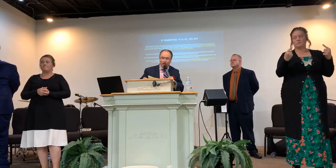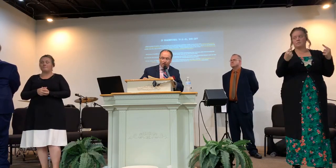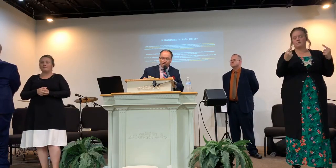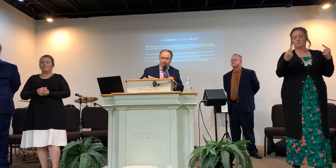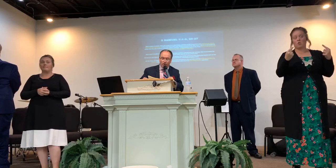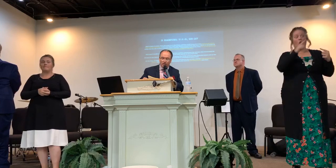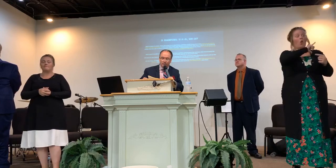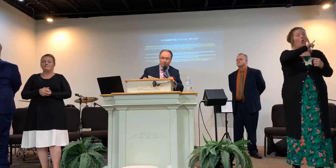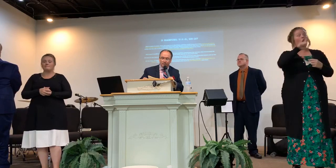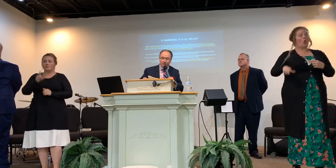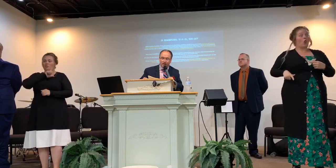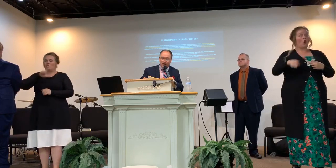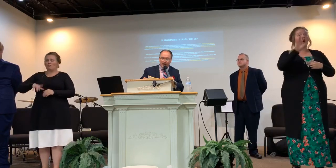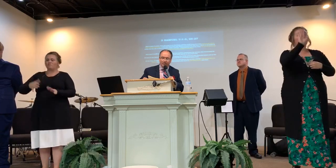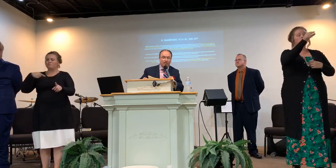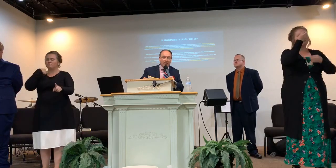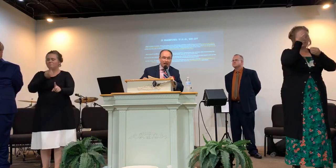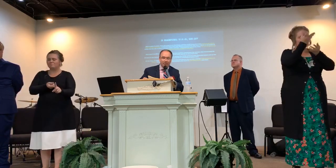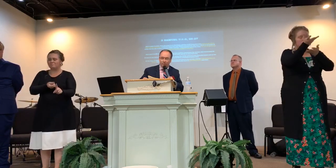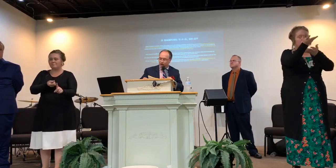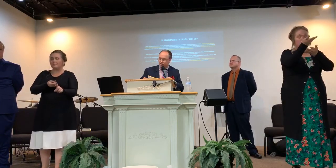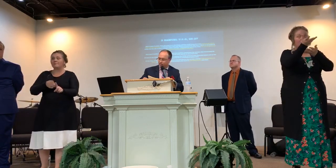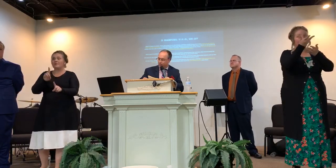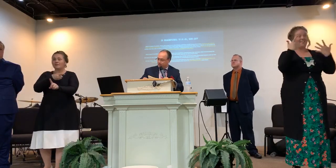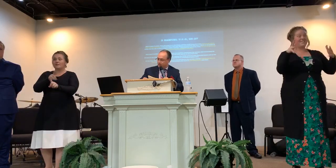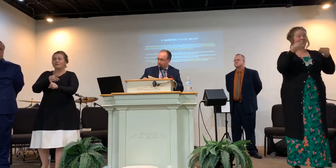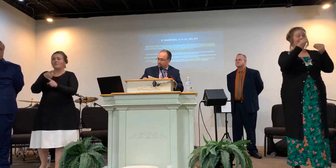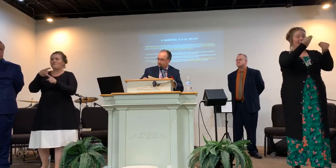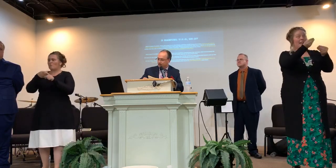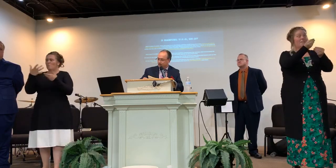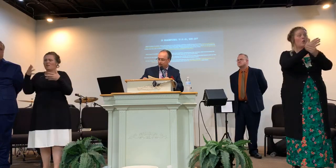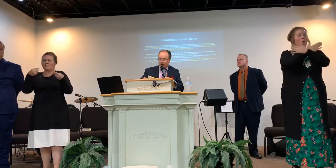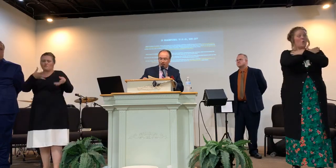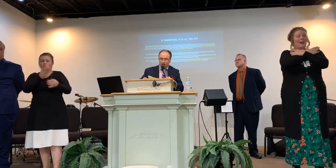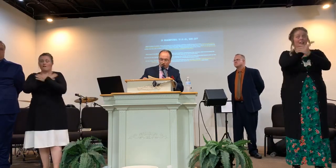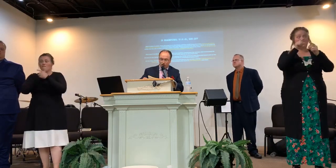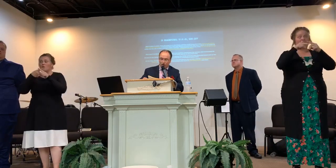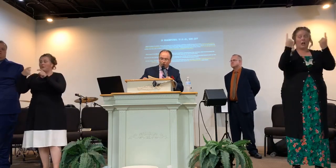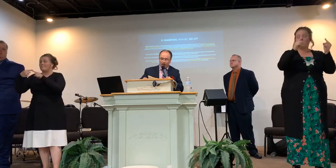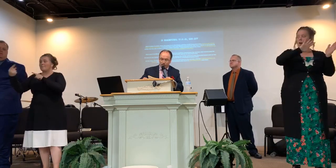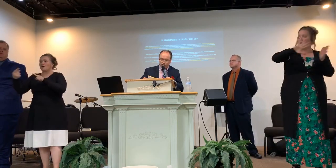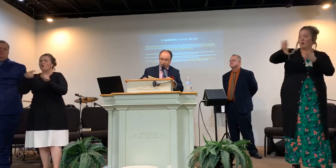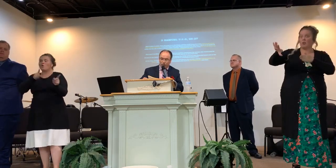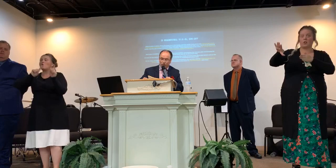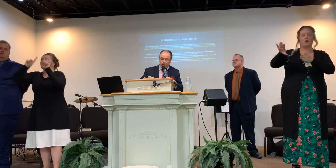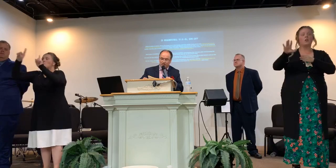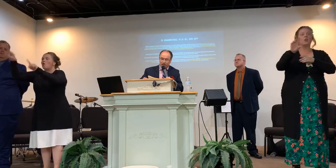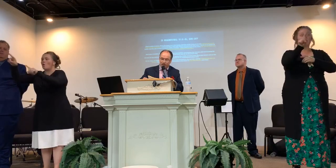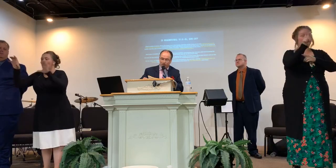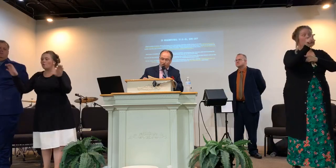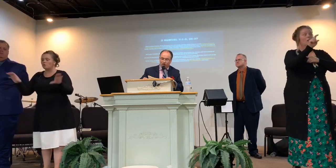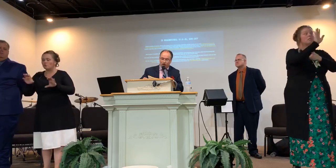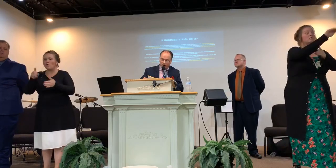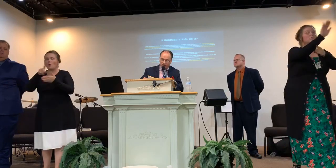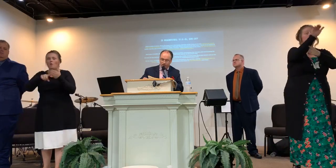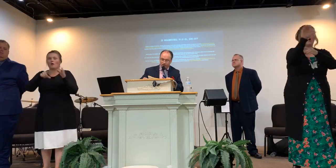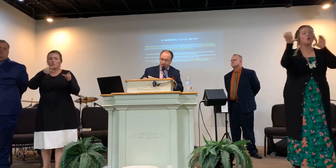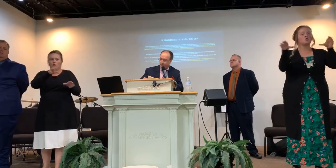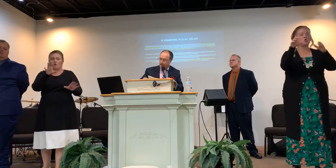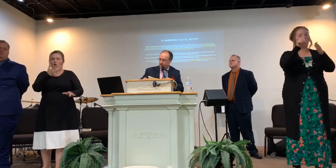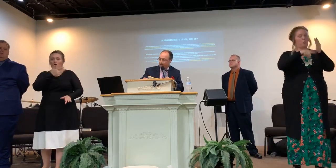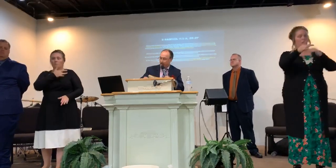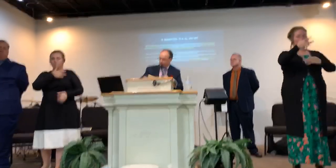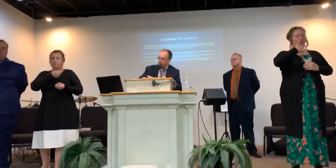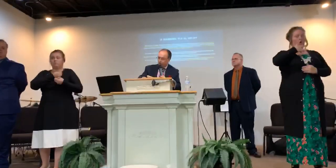And then the Lord told him, after he gave him rest from his enemies, go and do what is in your heart.